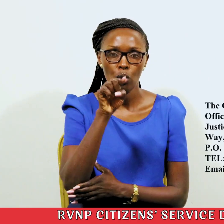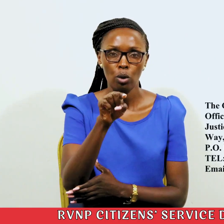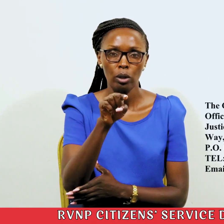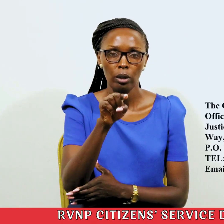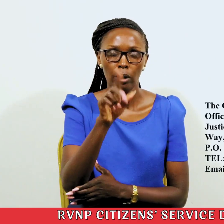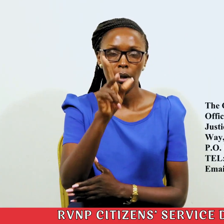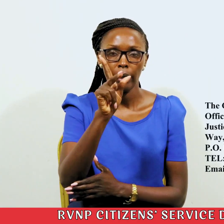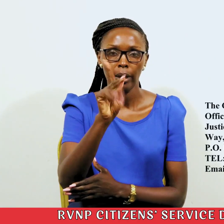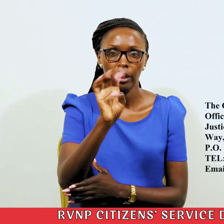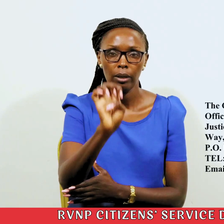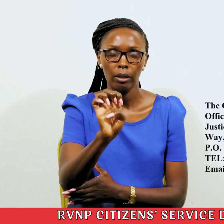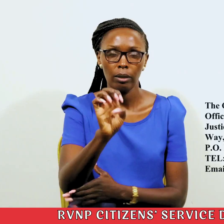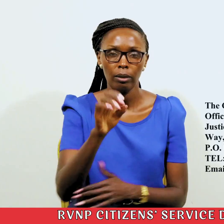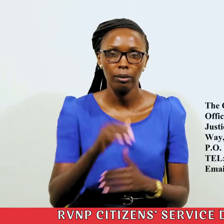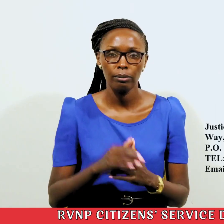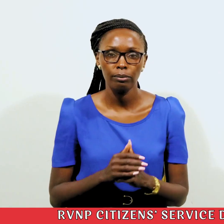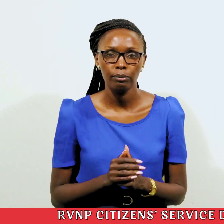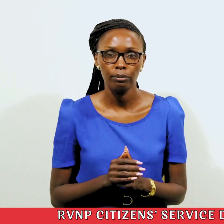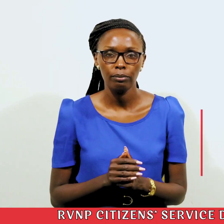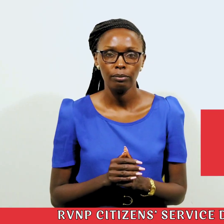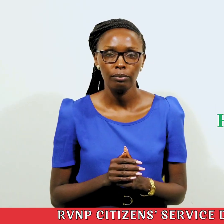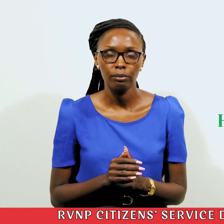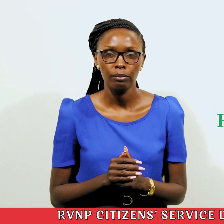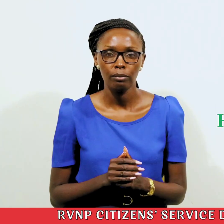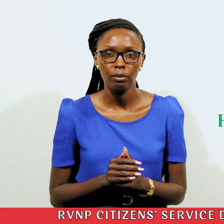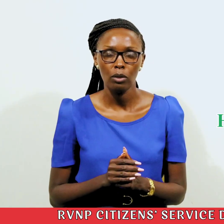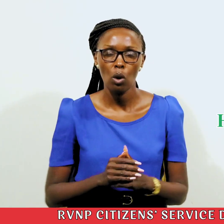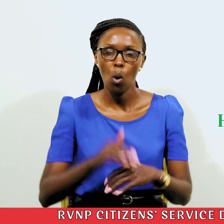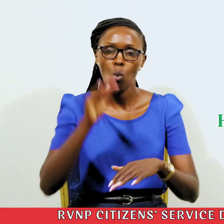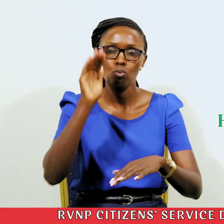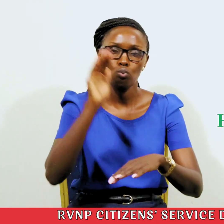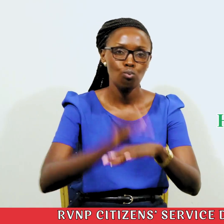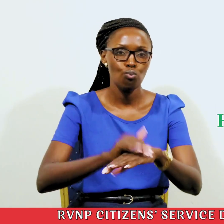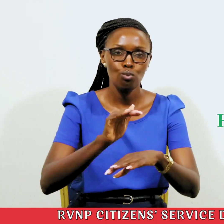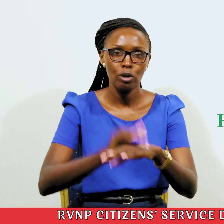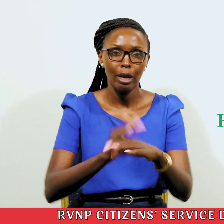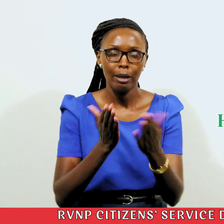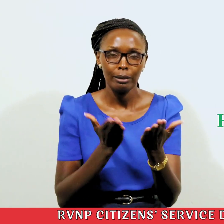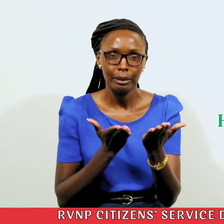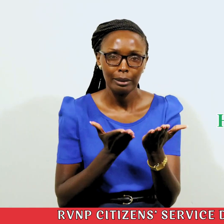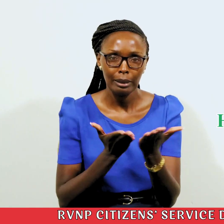feedback@ombudsman.go.ke. Huduma bora ni haki yako.